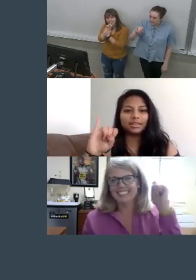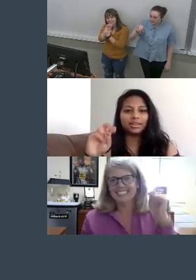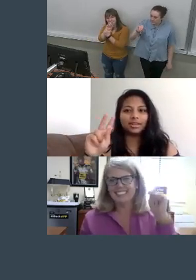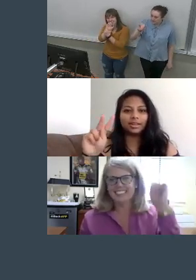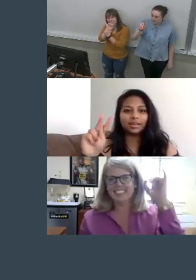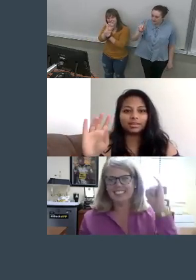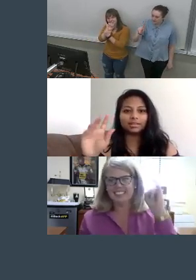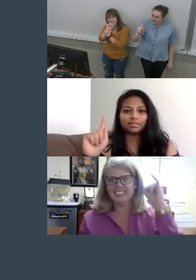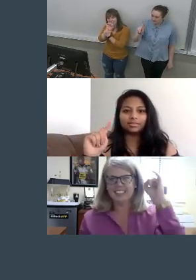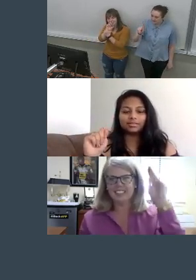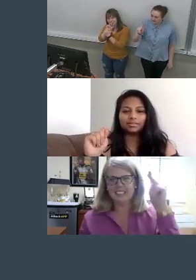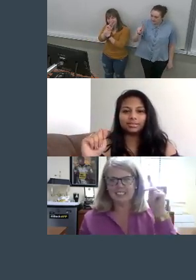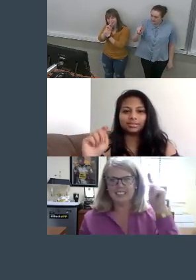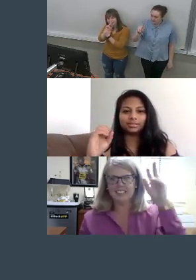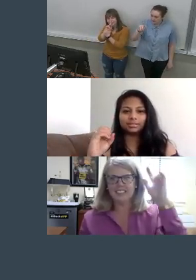Tik